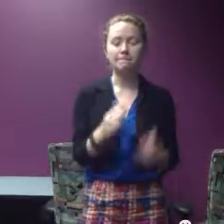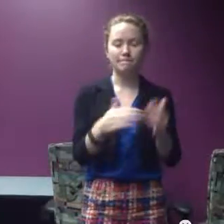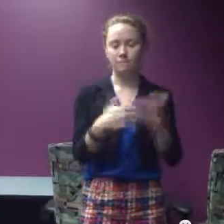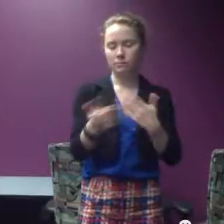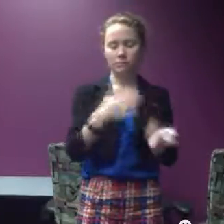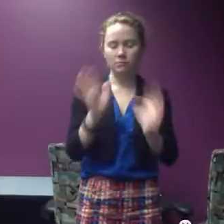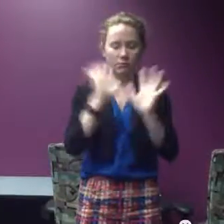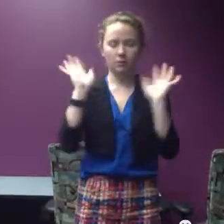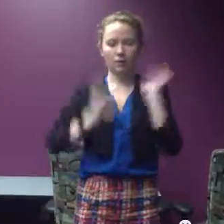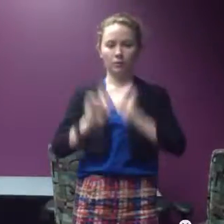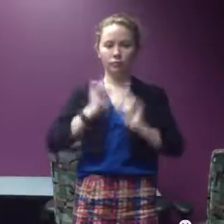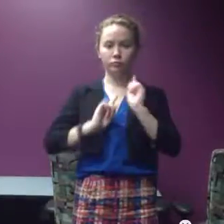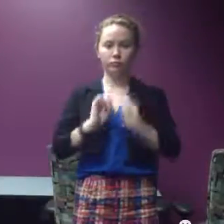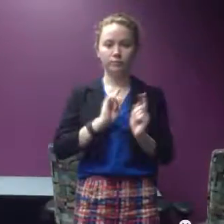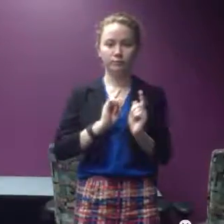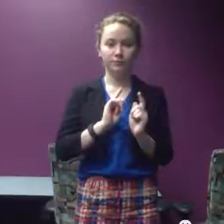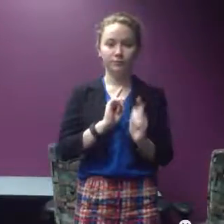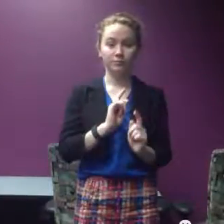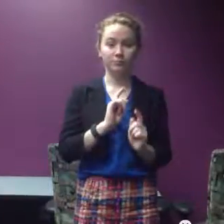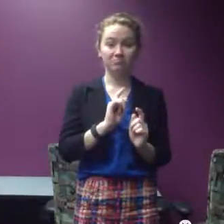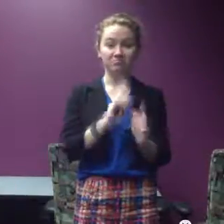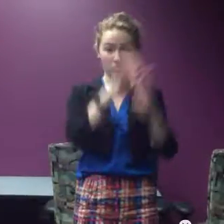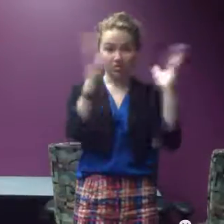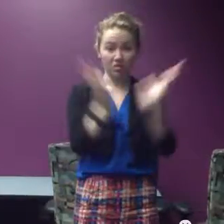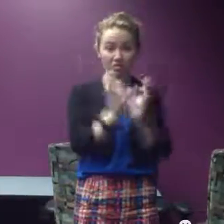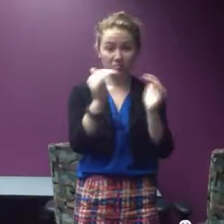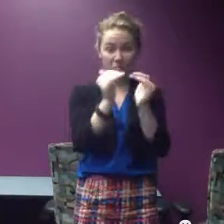centimeters. Wait, I'm sorry, let me back up.